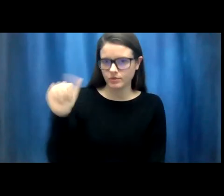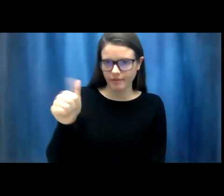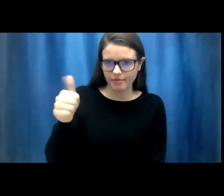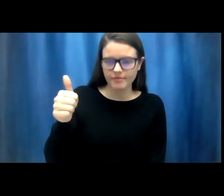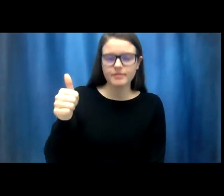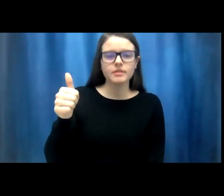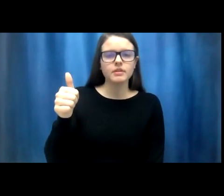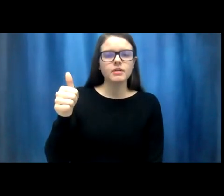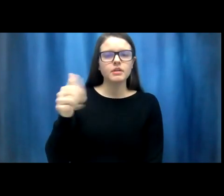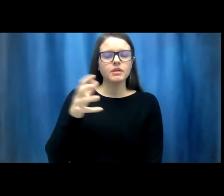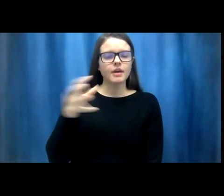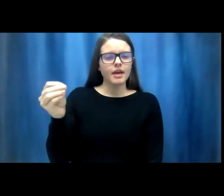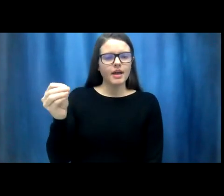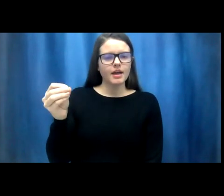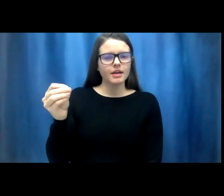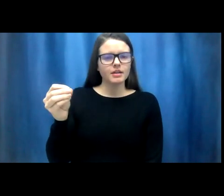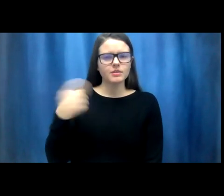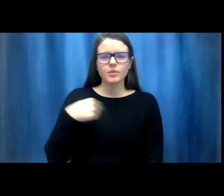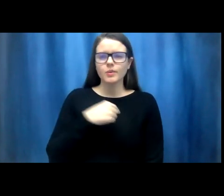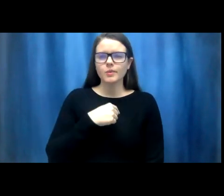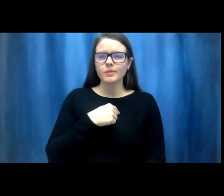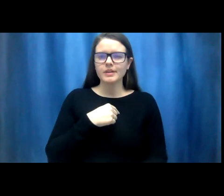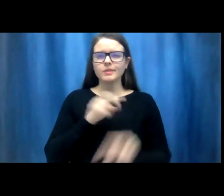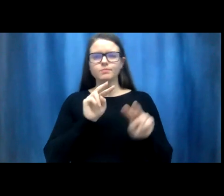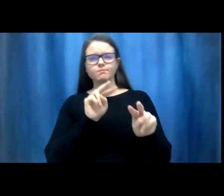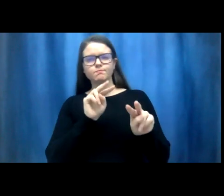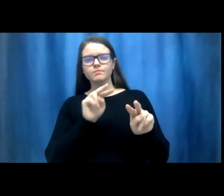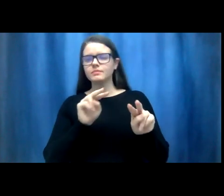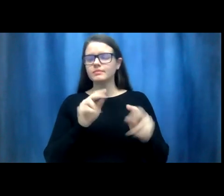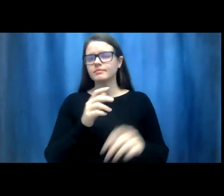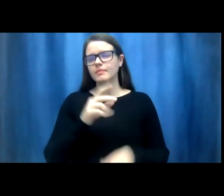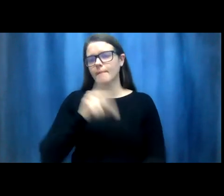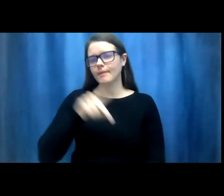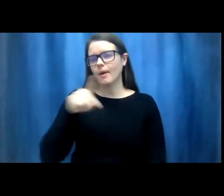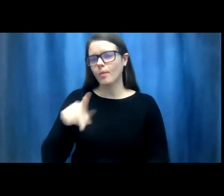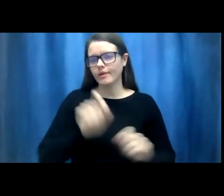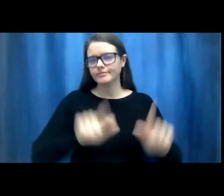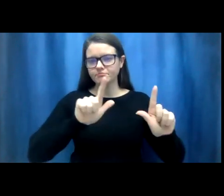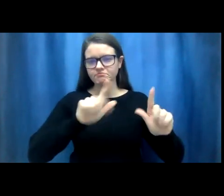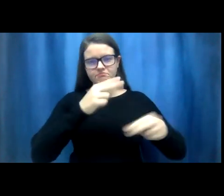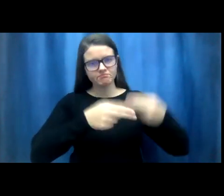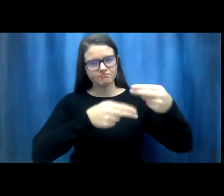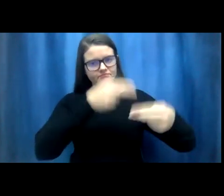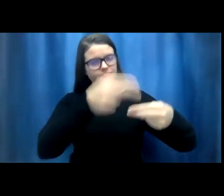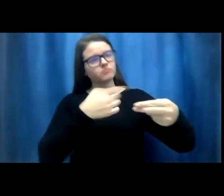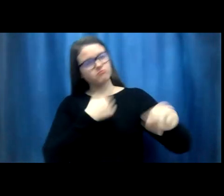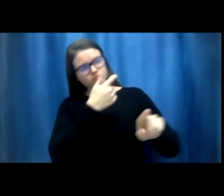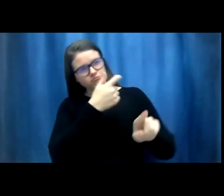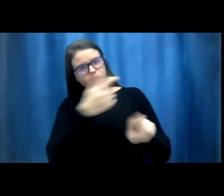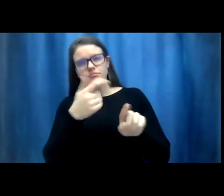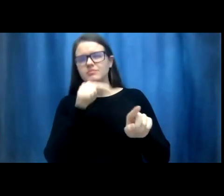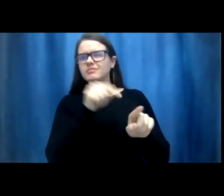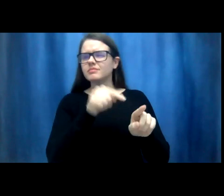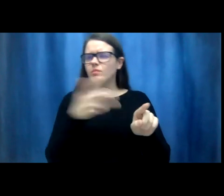And we previewed a PowerPoint. It was on how to